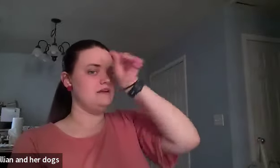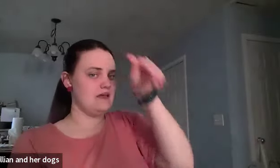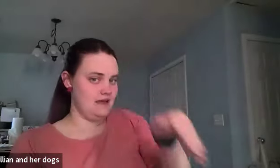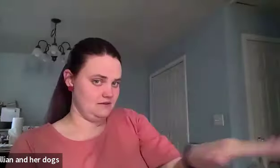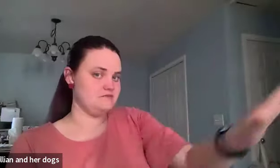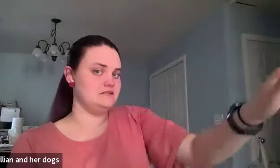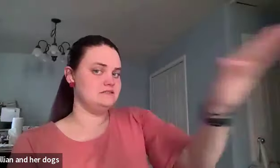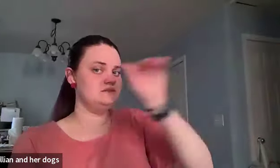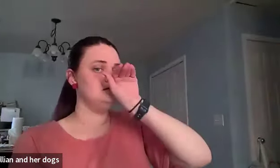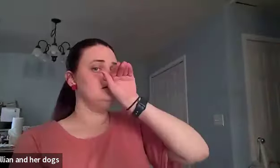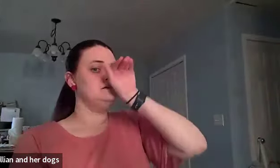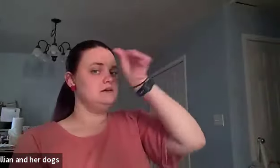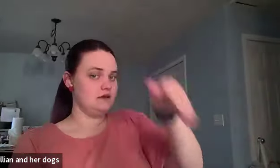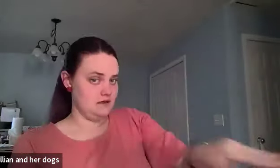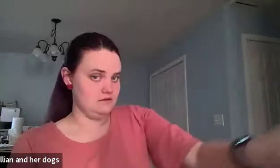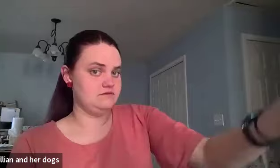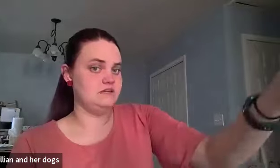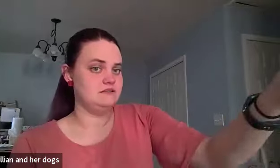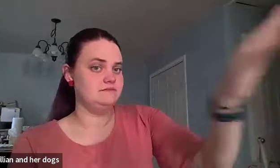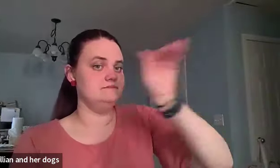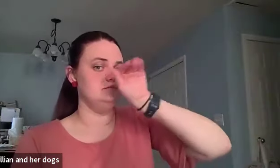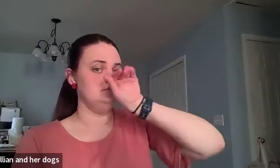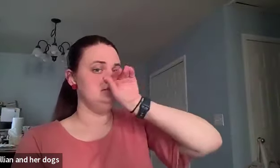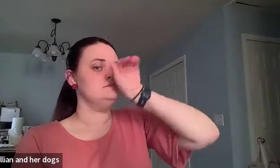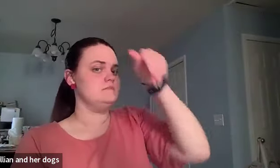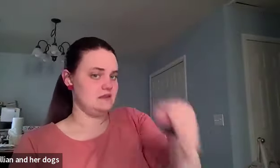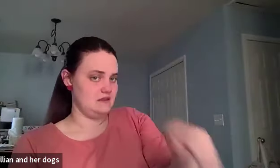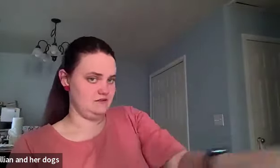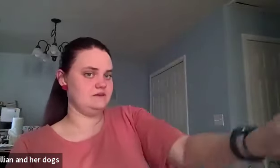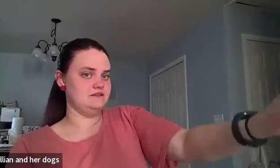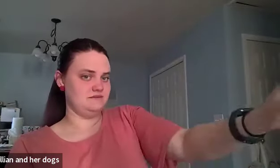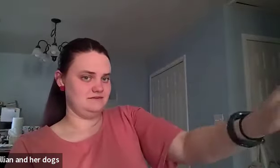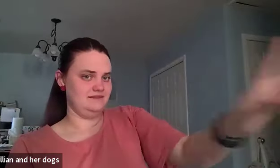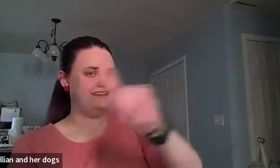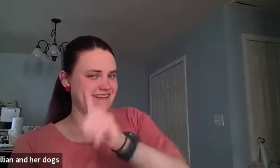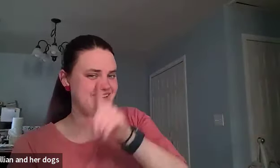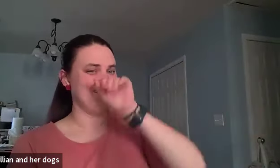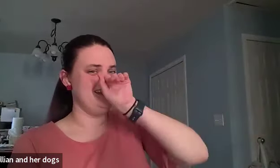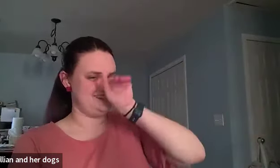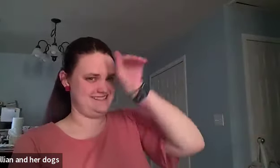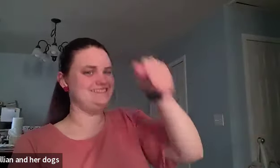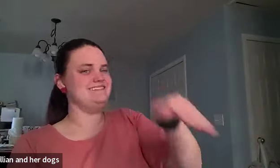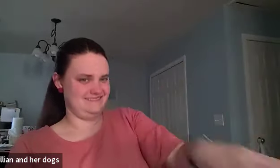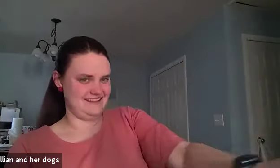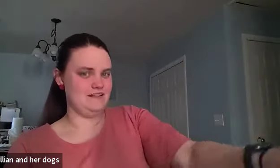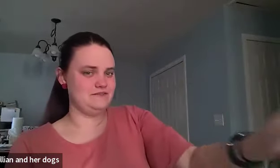trunk. Elephant. Elephant. Elephant. Good. Yes.